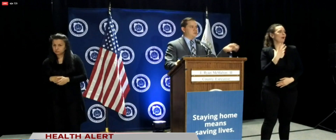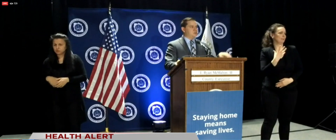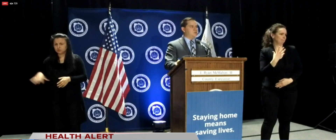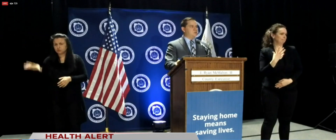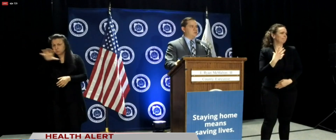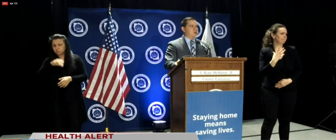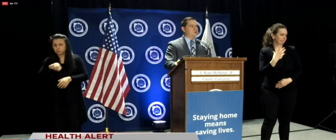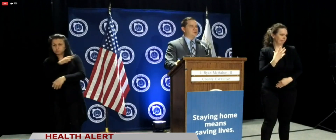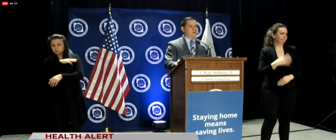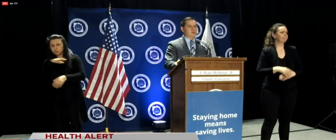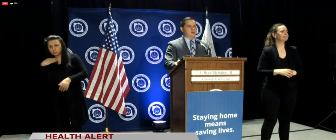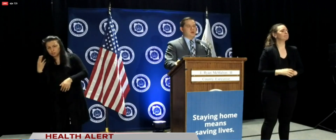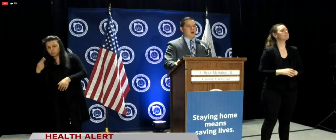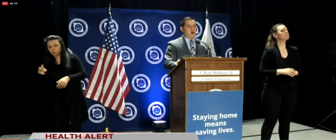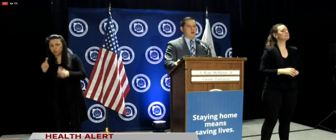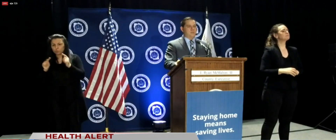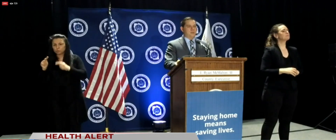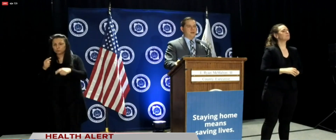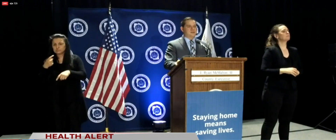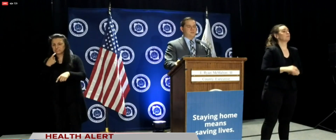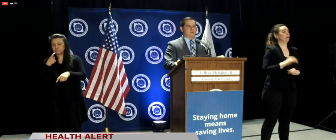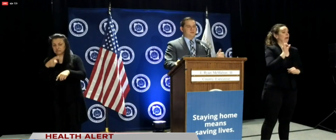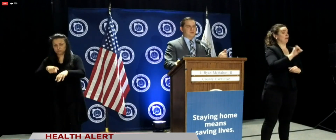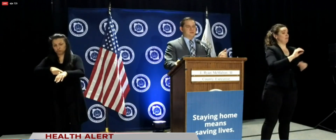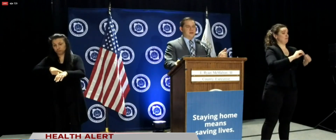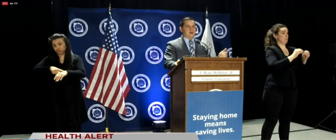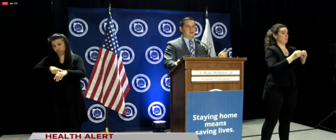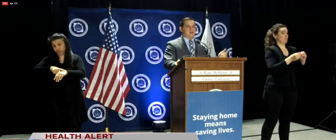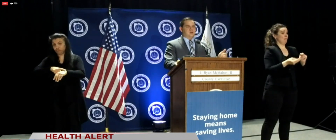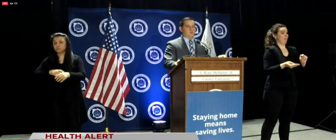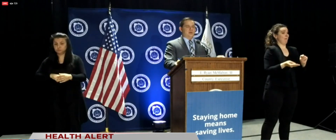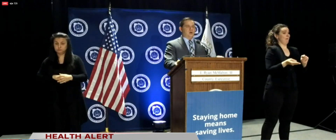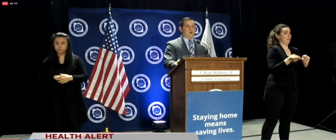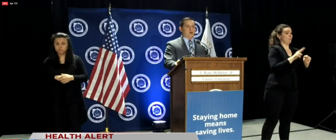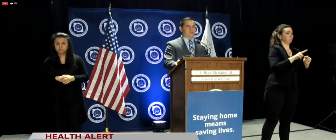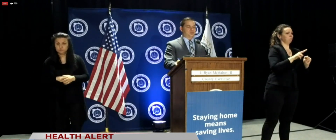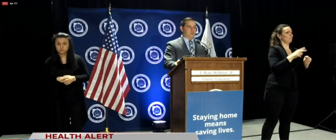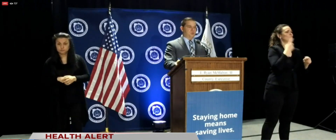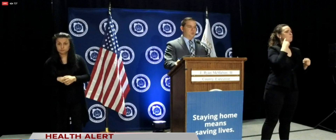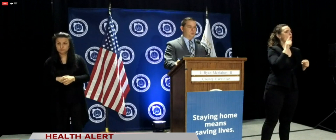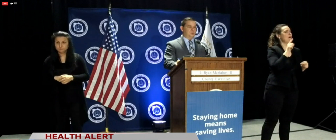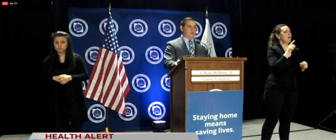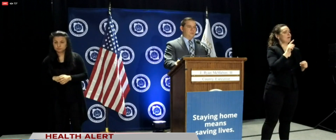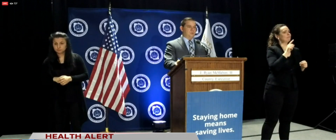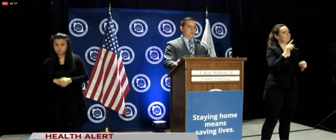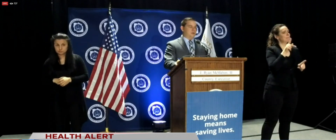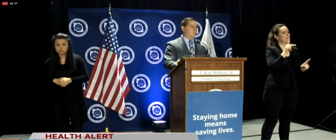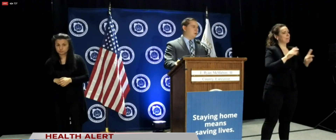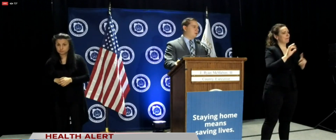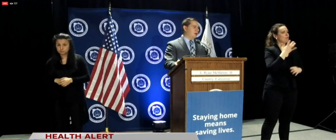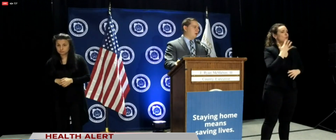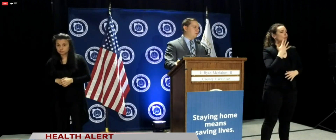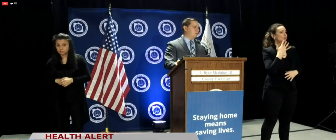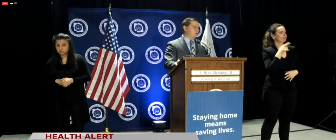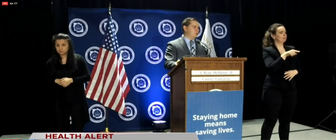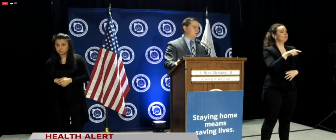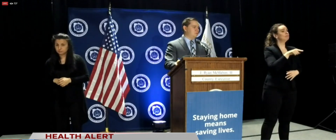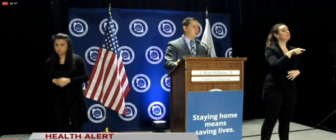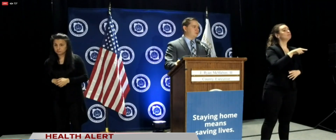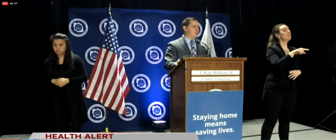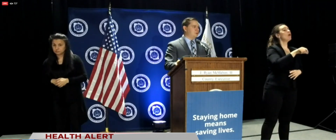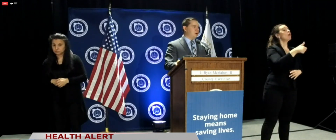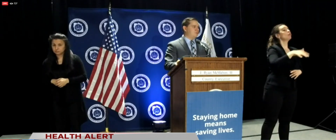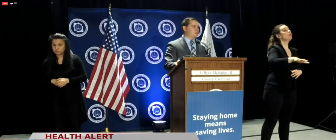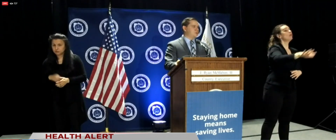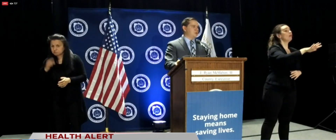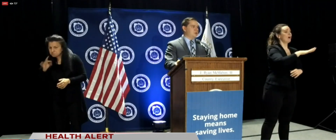parts of the country, and some of the things that we know are true related to public health and